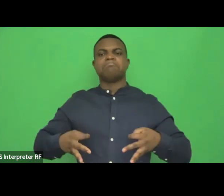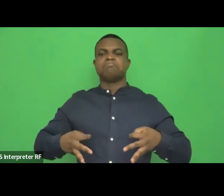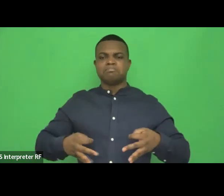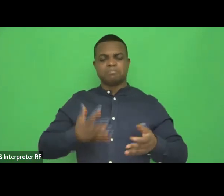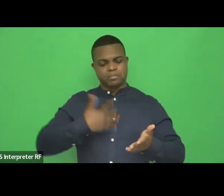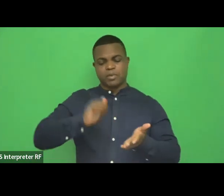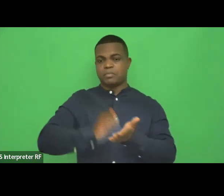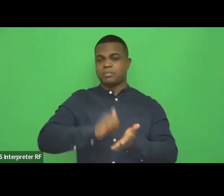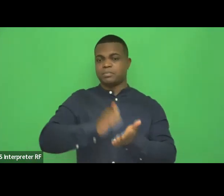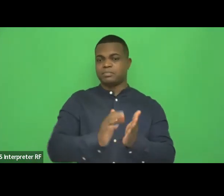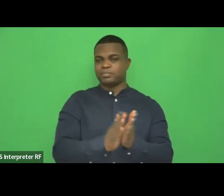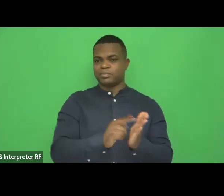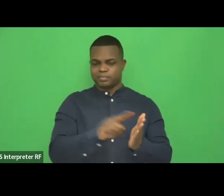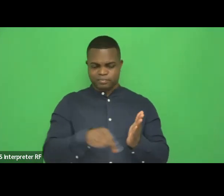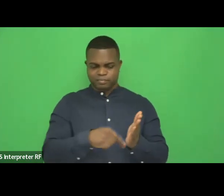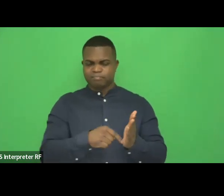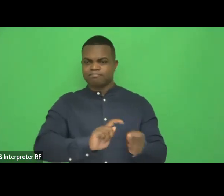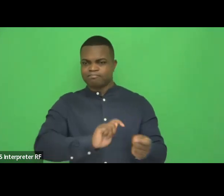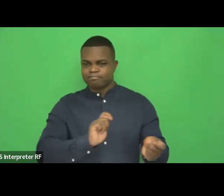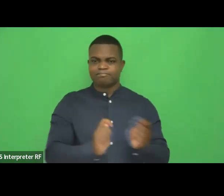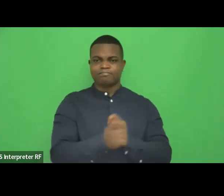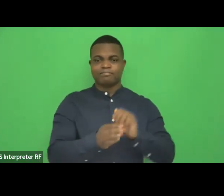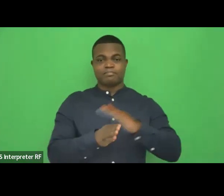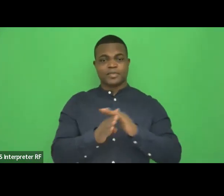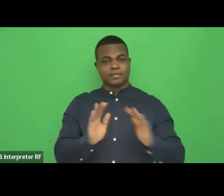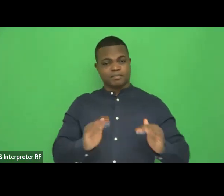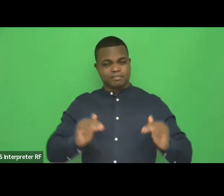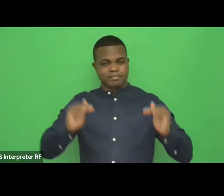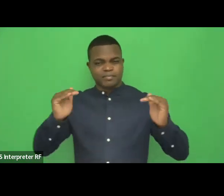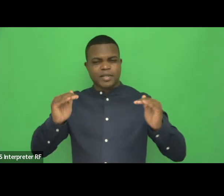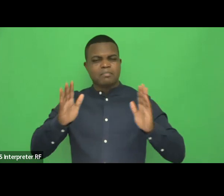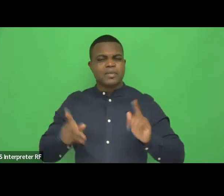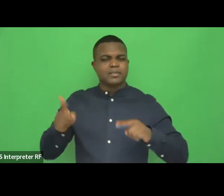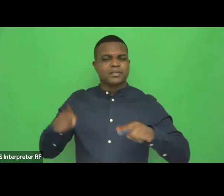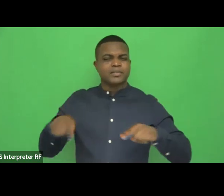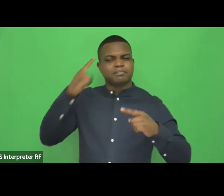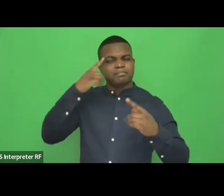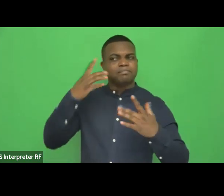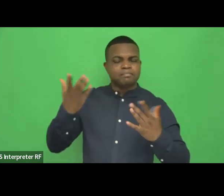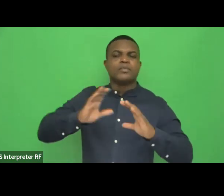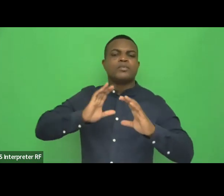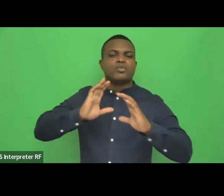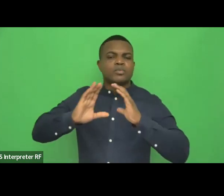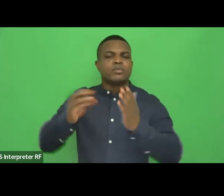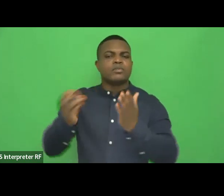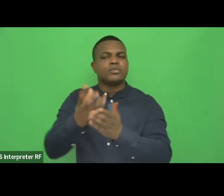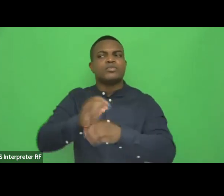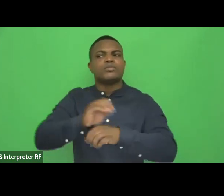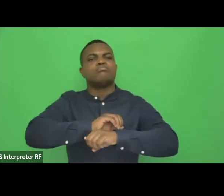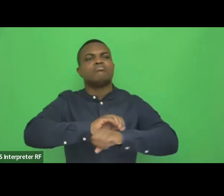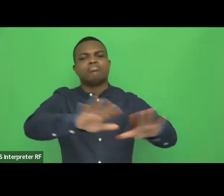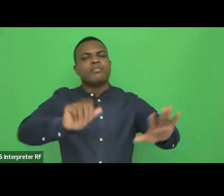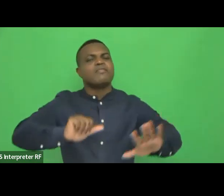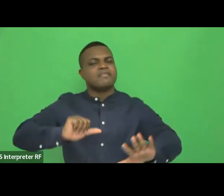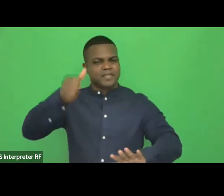is communicated in the market, and including accessibility-related information within a publication's metadata can be really useful